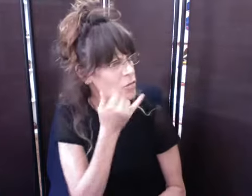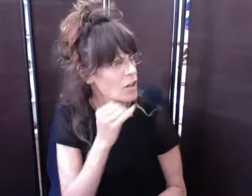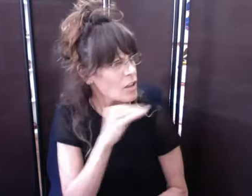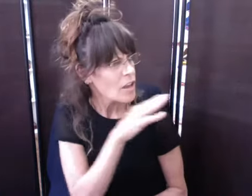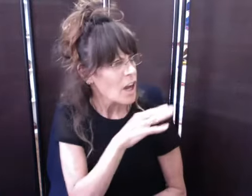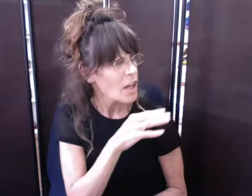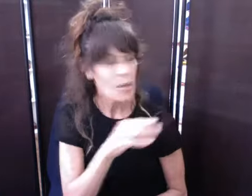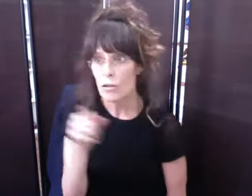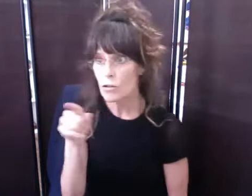lie?